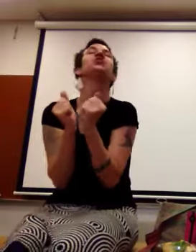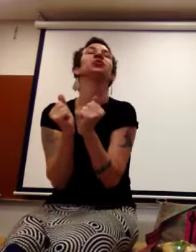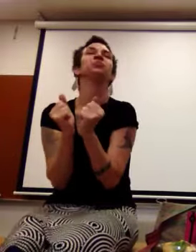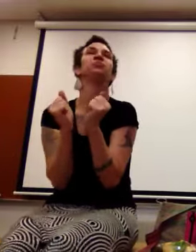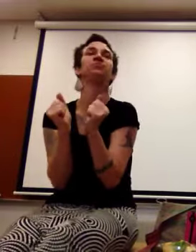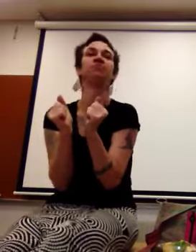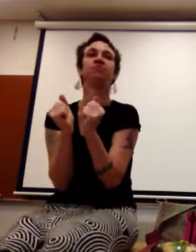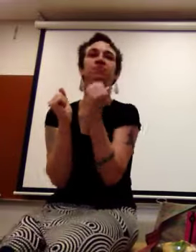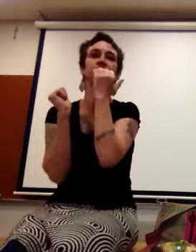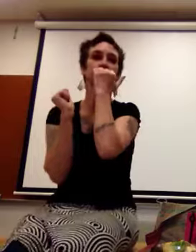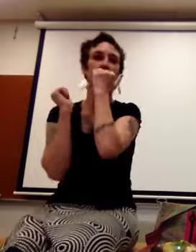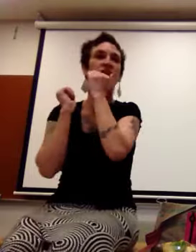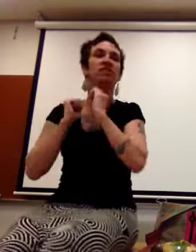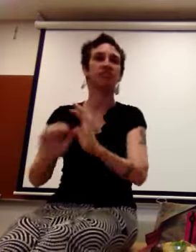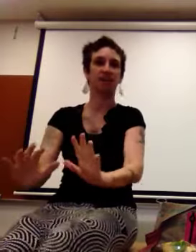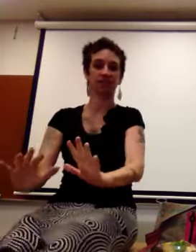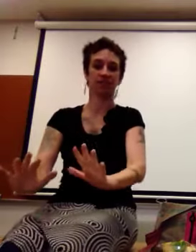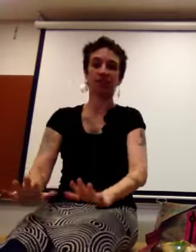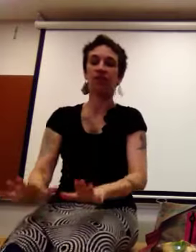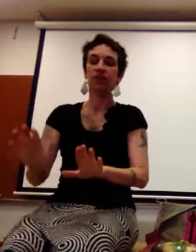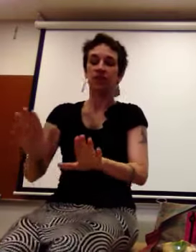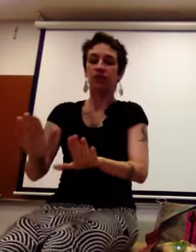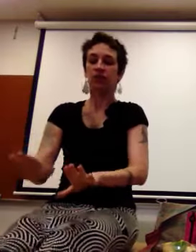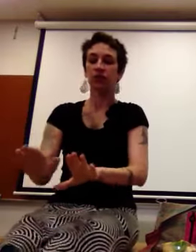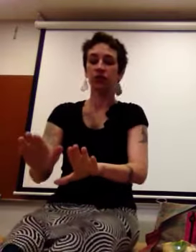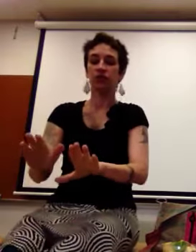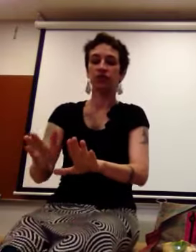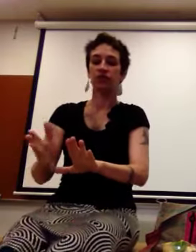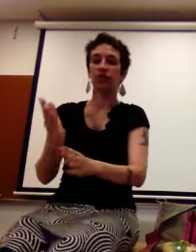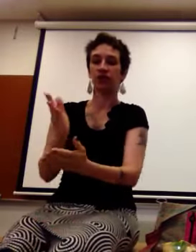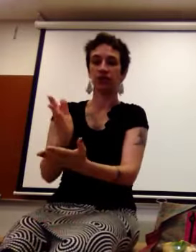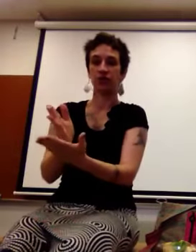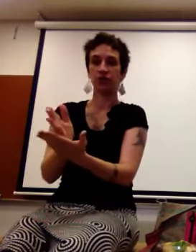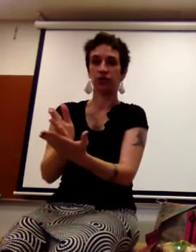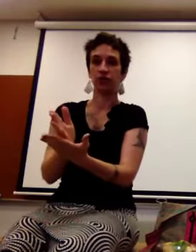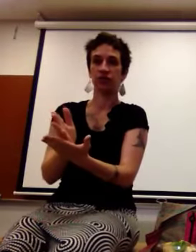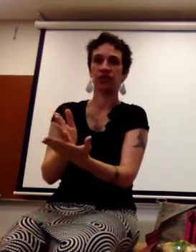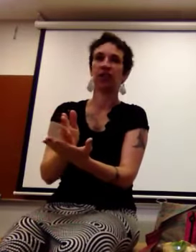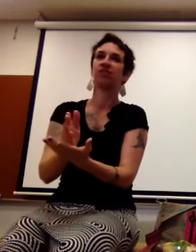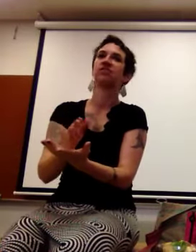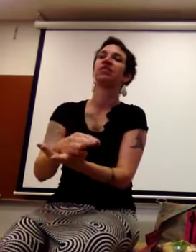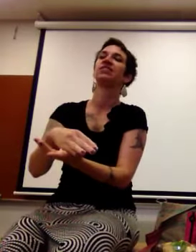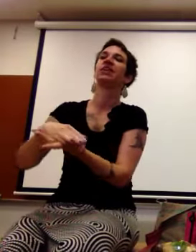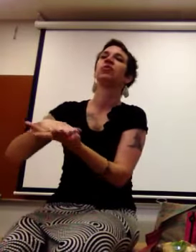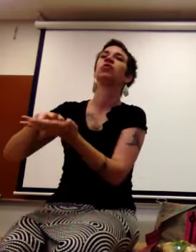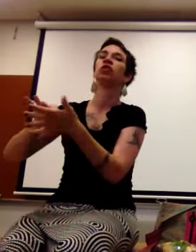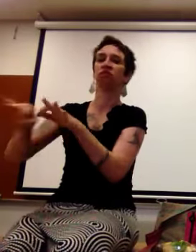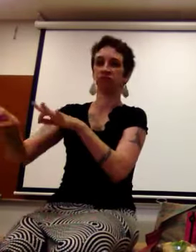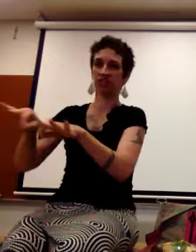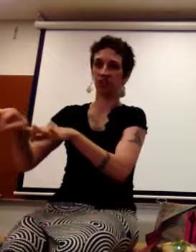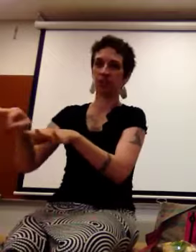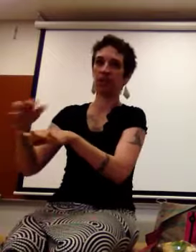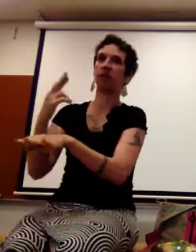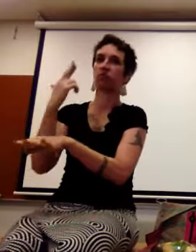So, the test. So, I'll tell you the structure of the test, and then I will over-explain my